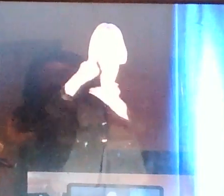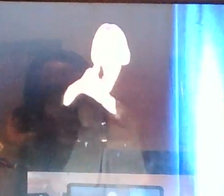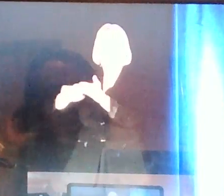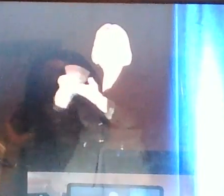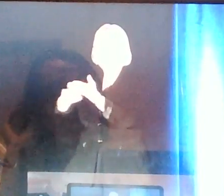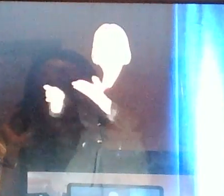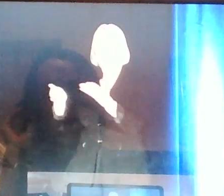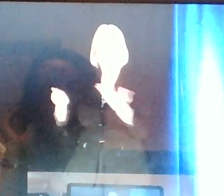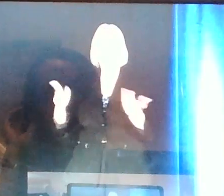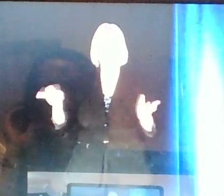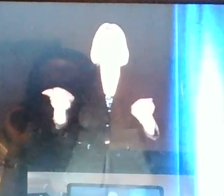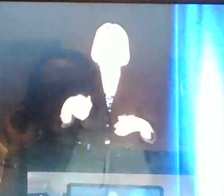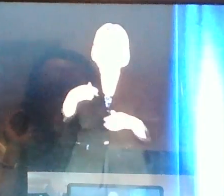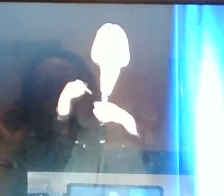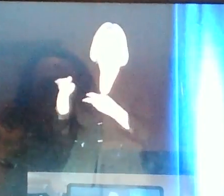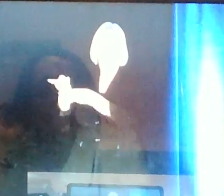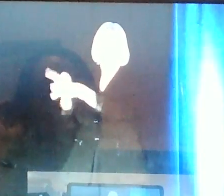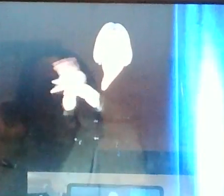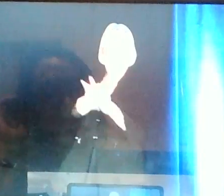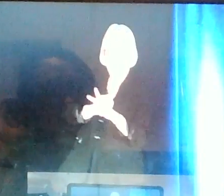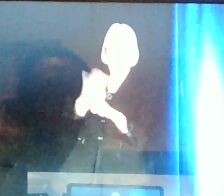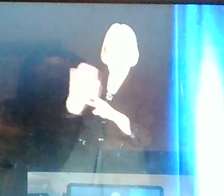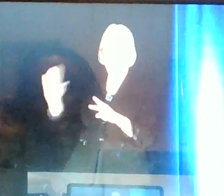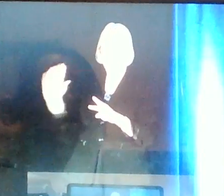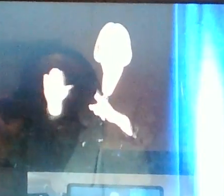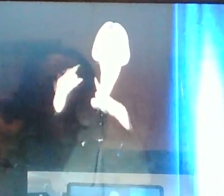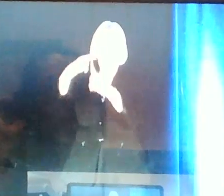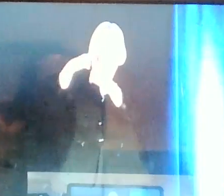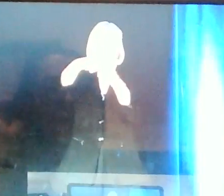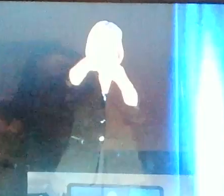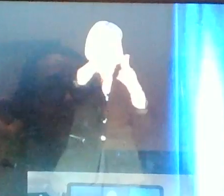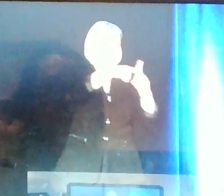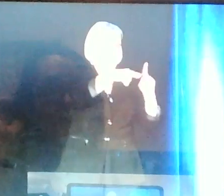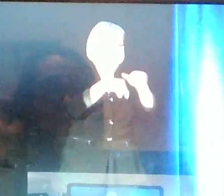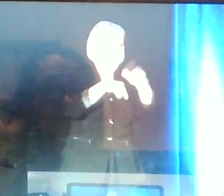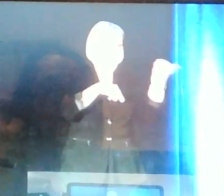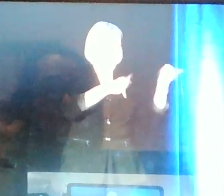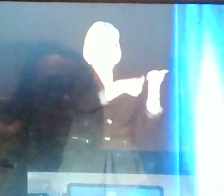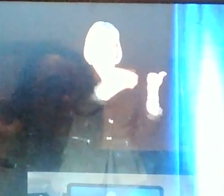these three people have already researched, and I'm going to borrow from their points.